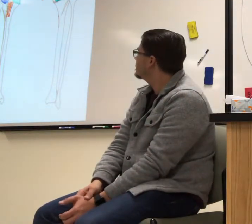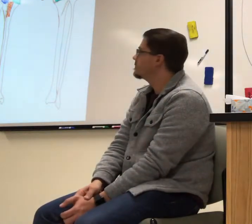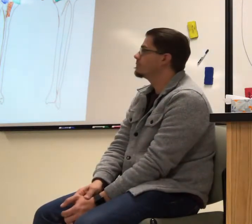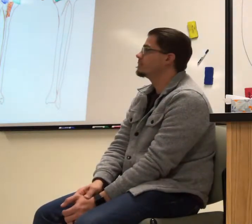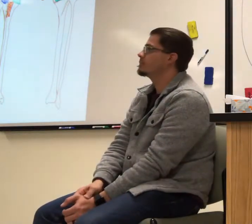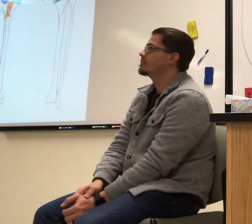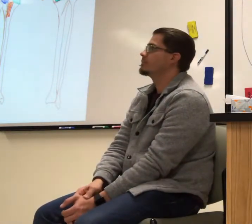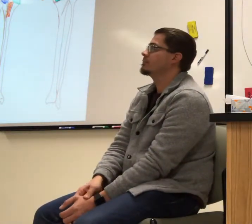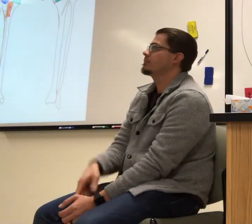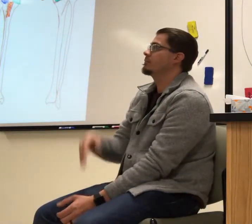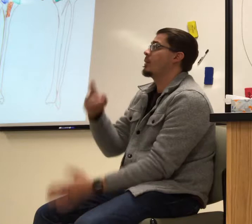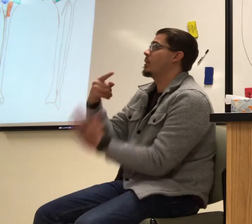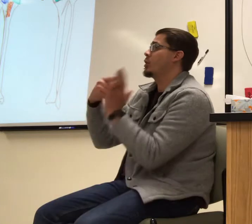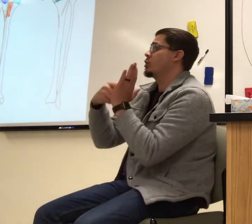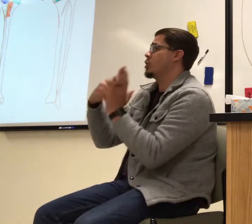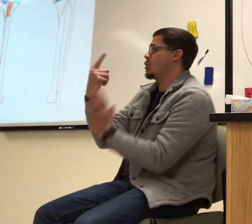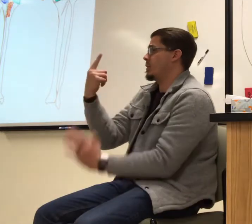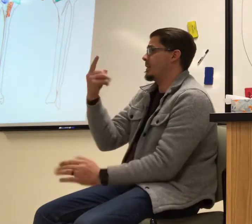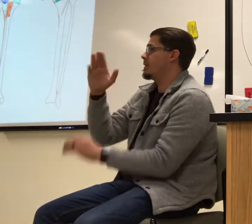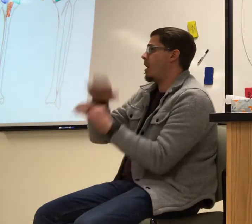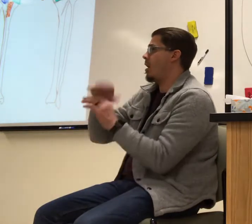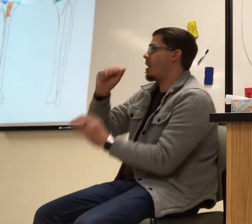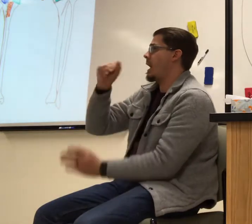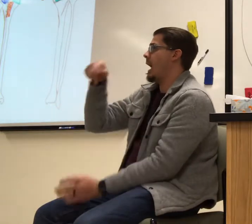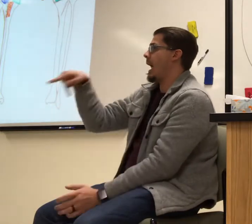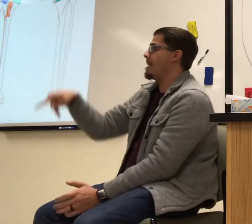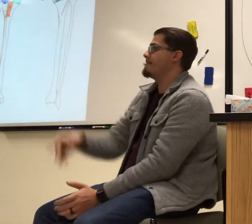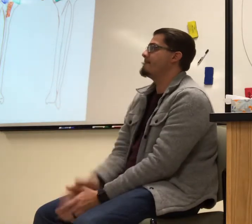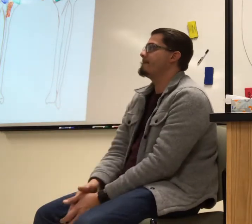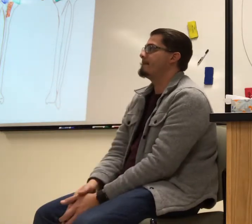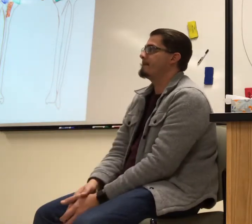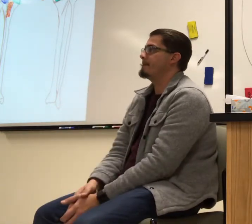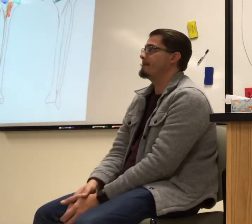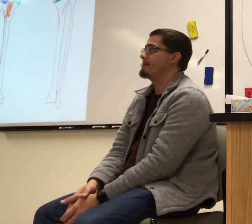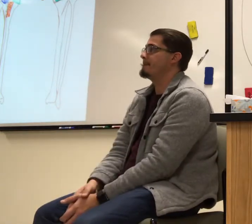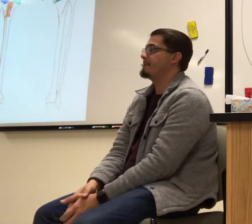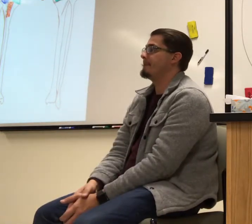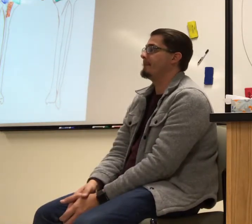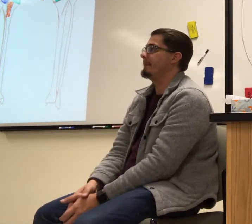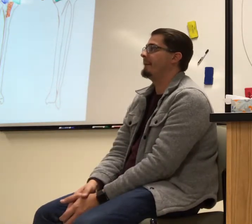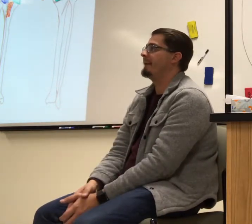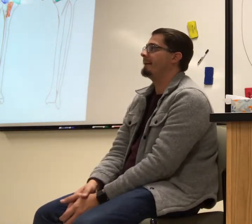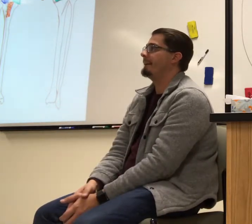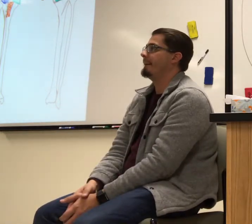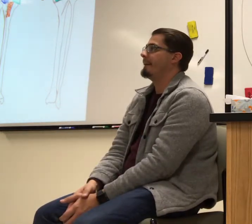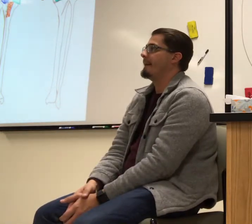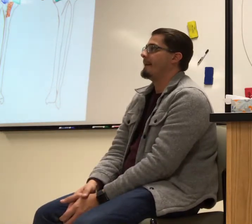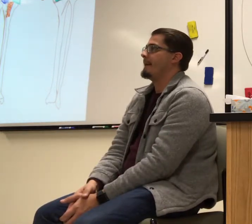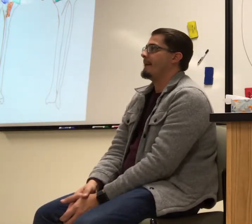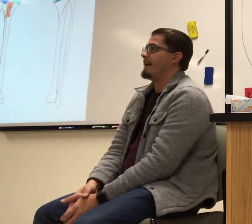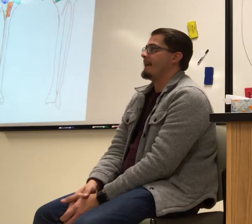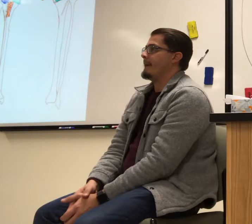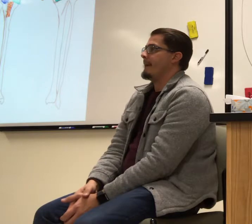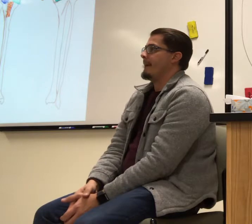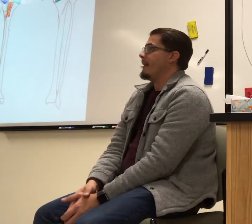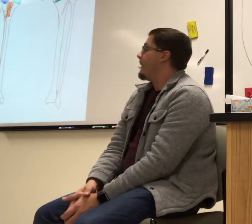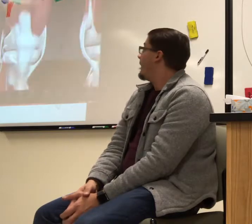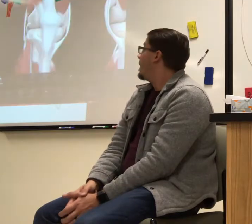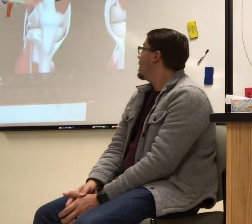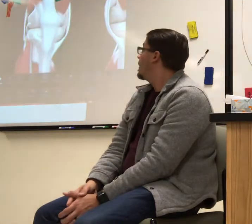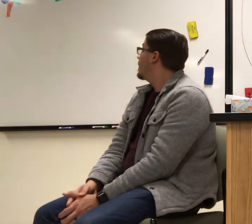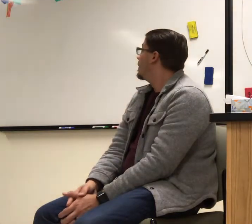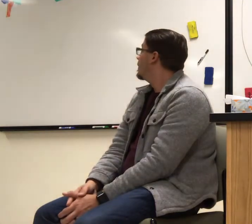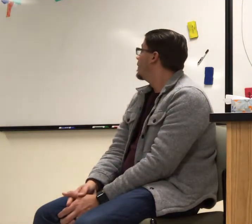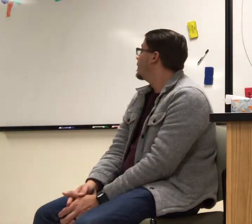I want to show you something on the app. So I'm going to switch views for a second. I'll switch right back, I promise.